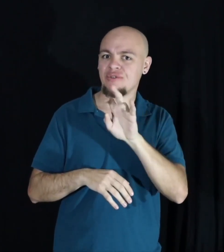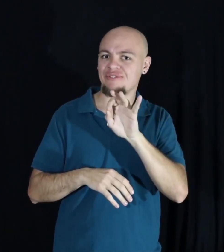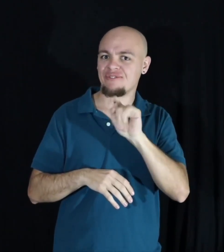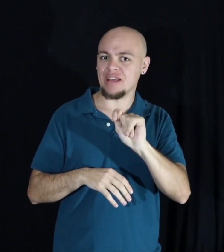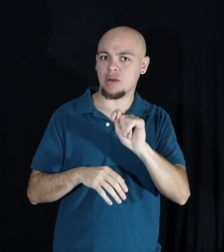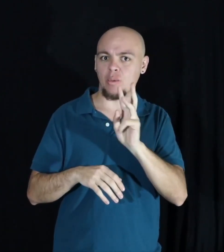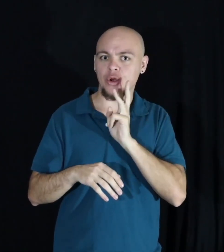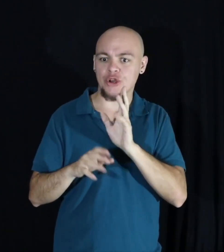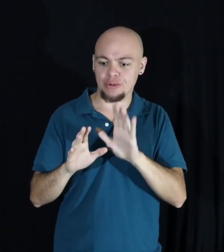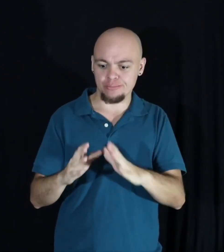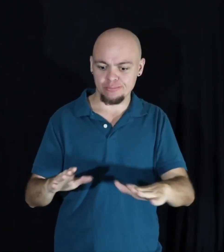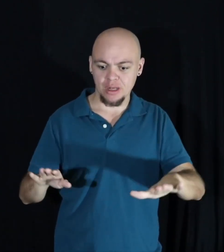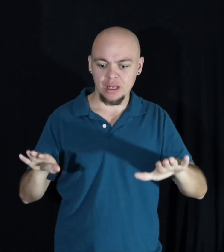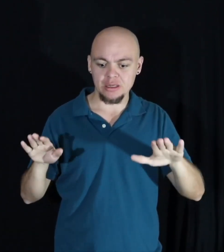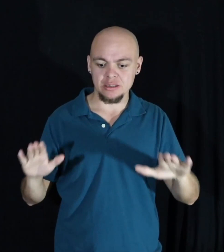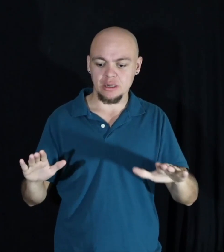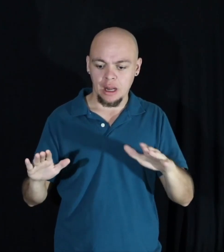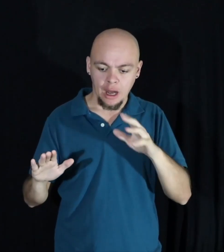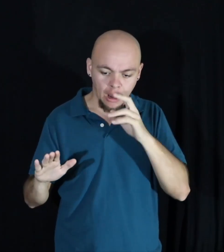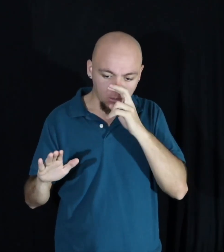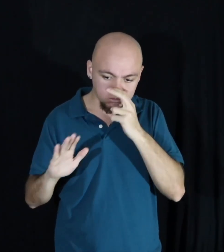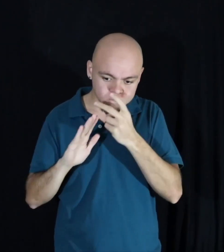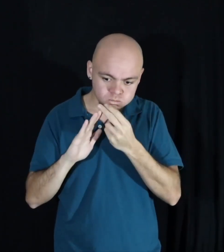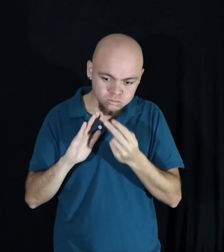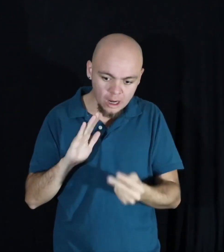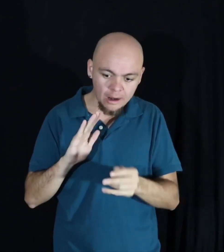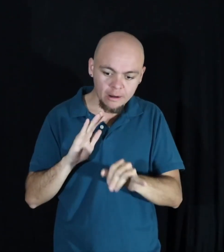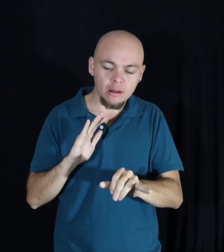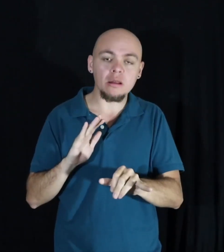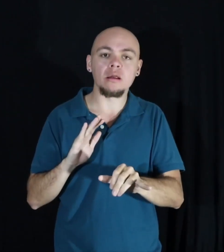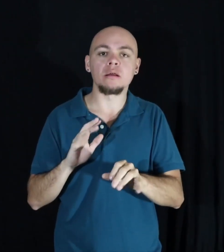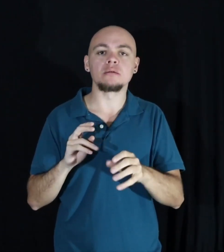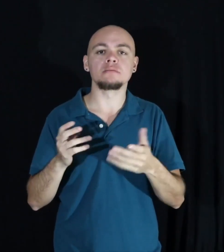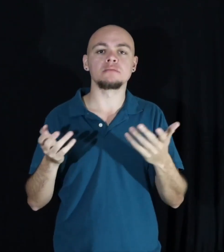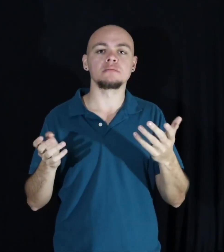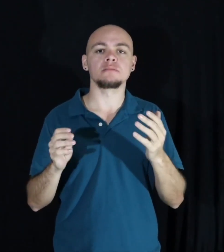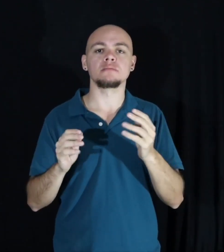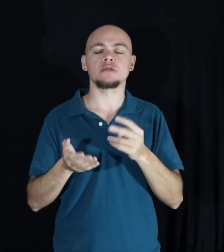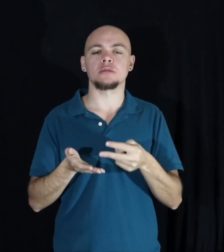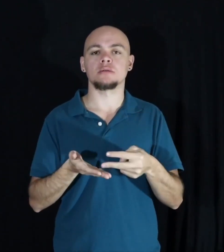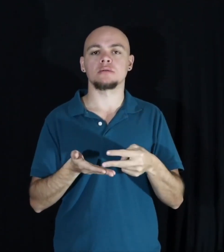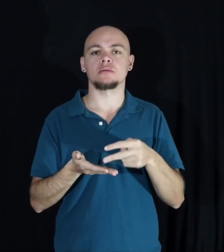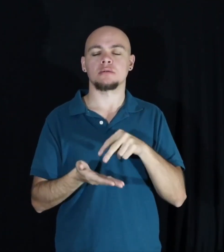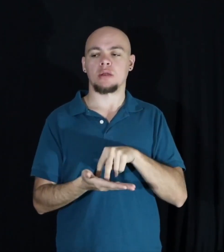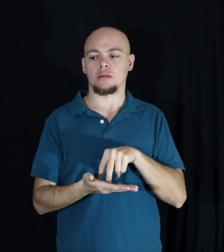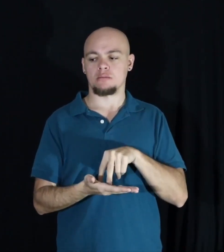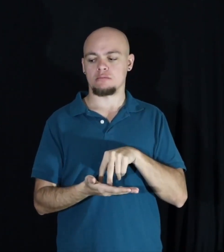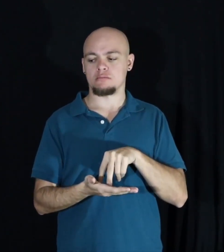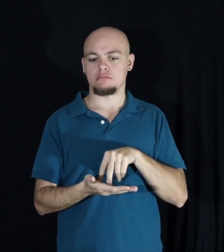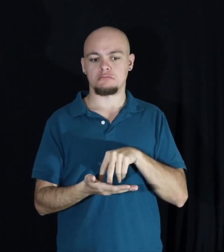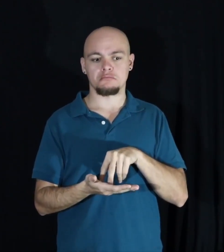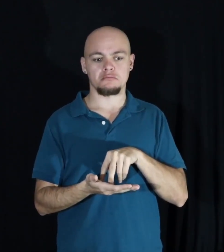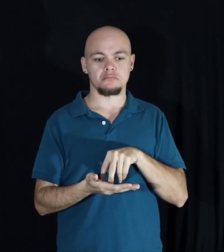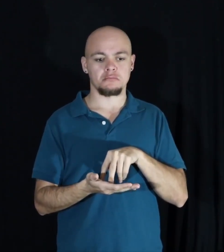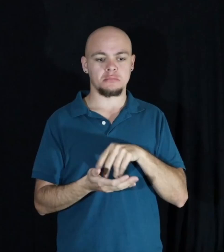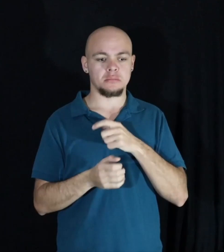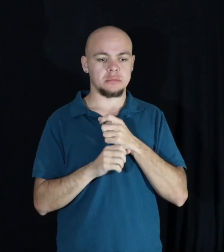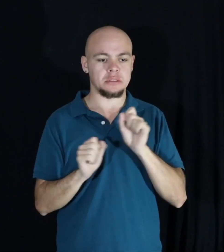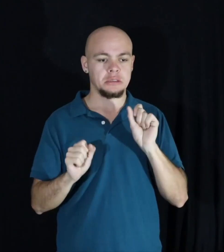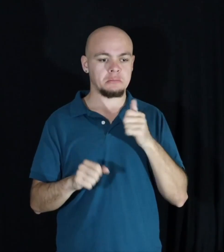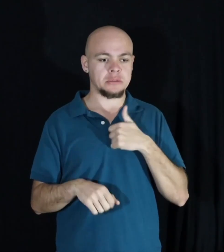water and succumbing to it instead of making a swift, simple motion and just standing up in it to save